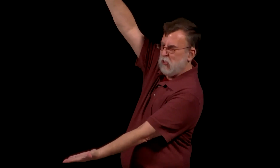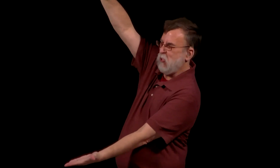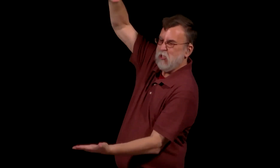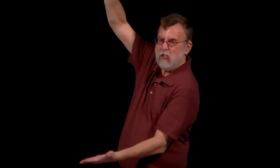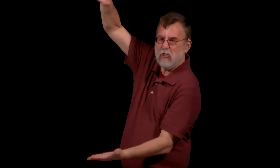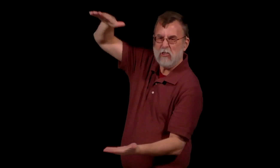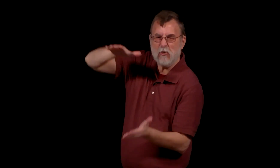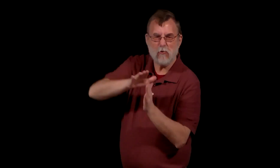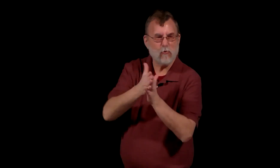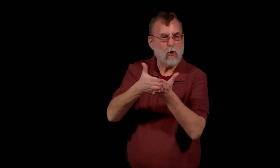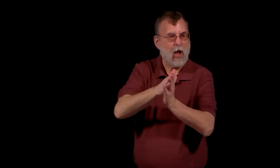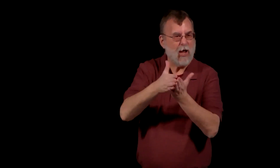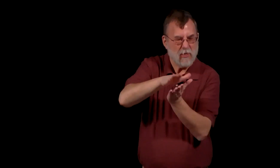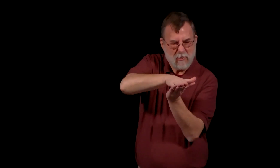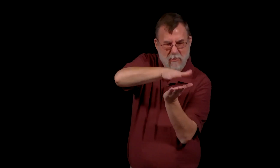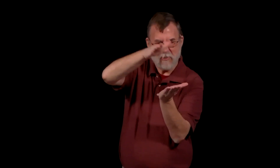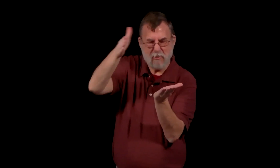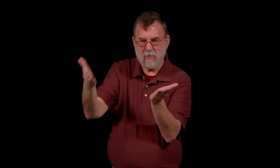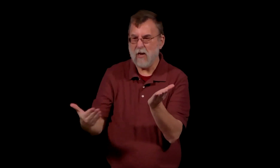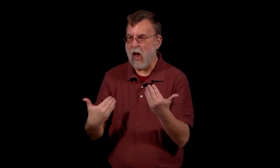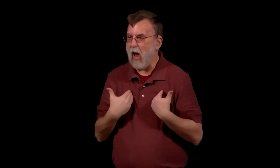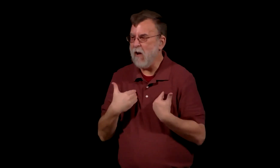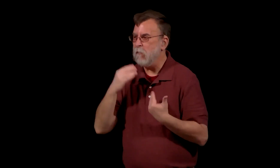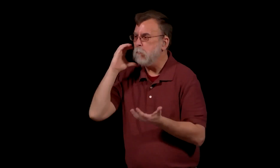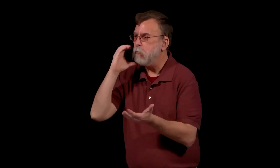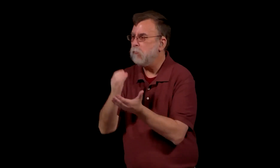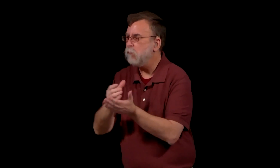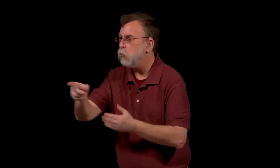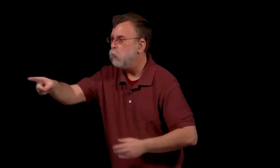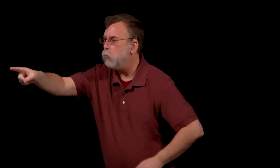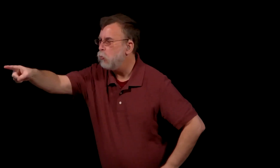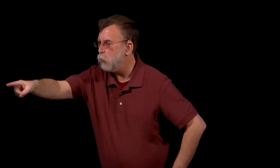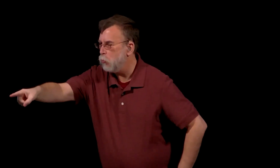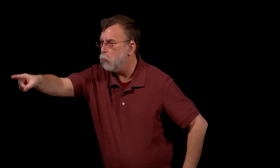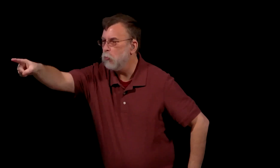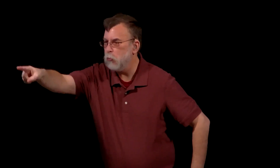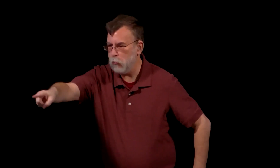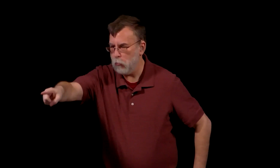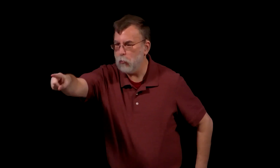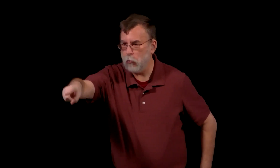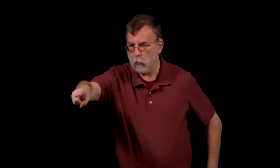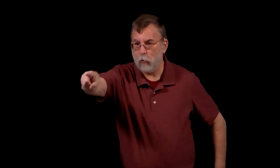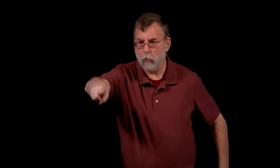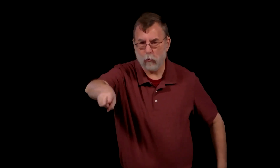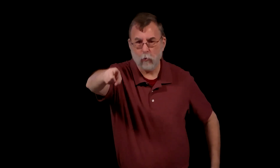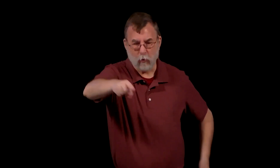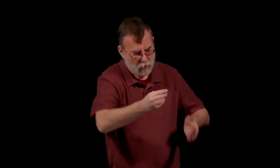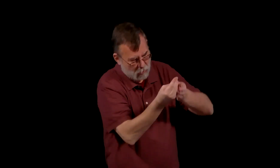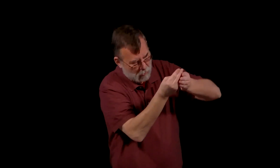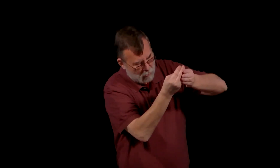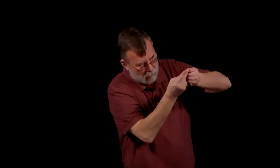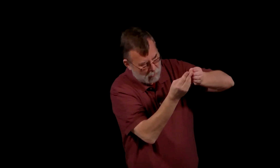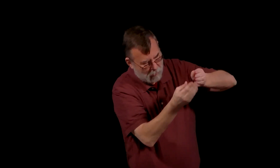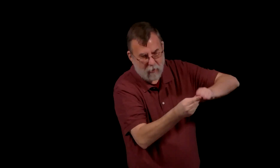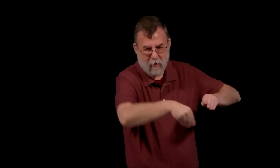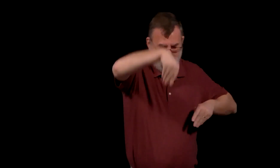God has a big wallet, yes. His wallet is never ending. And he has a picture of you and you and you and you. And